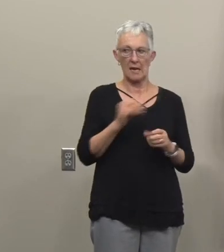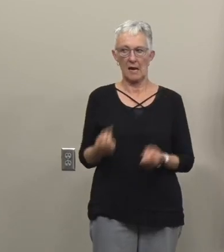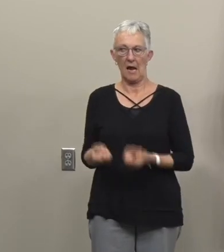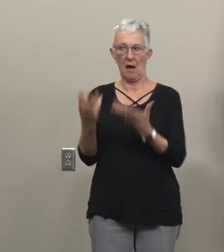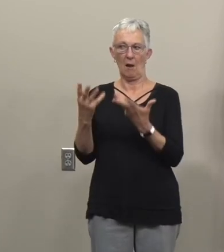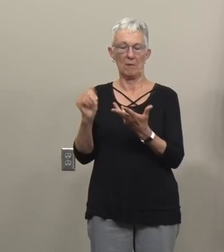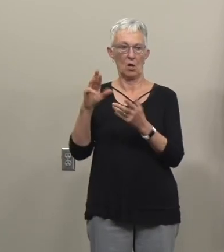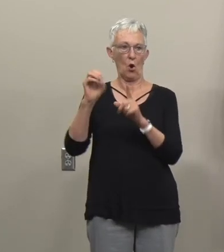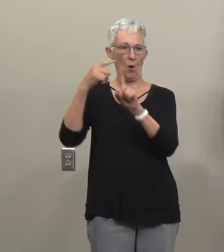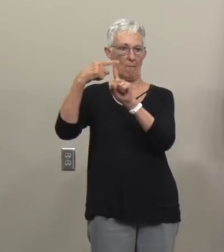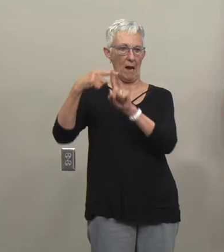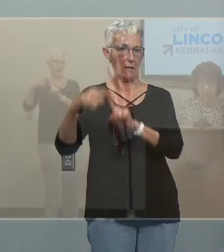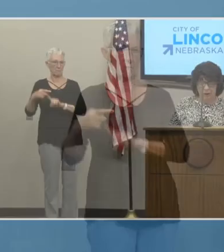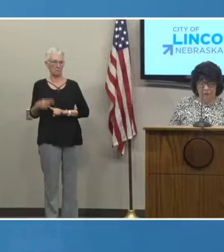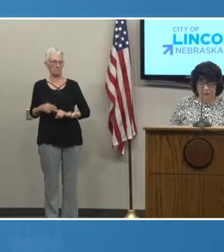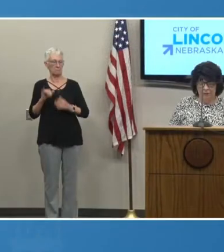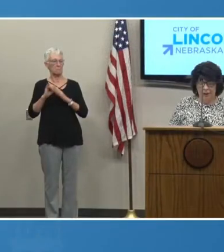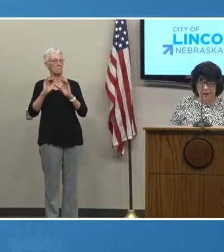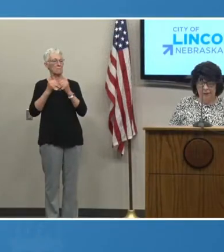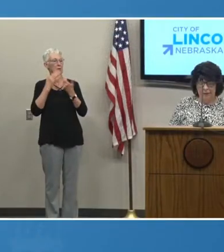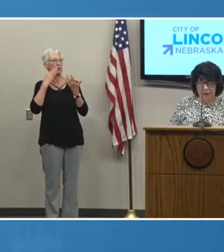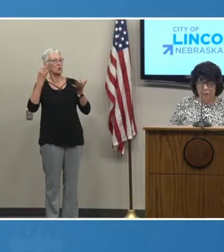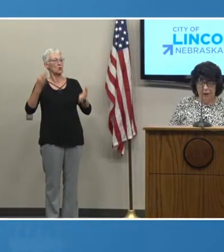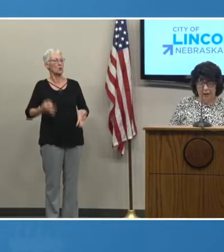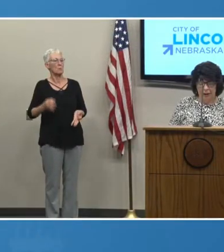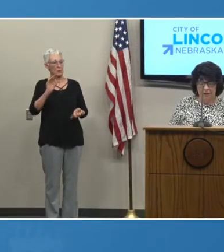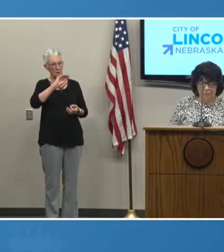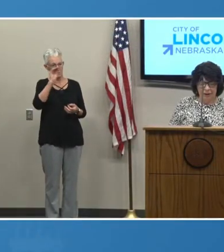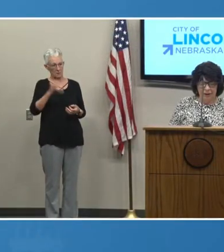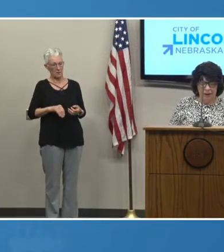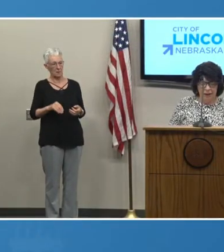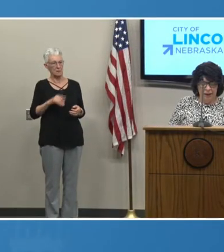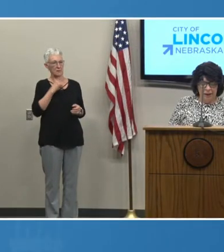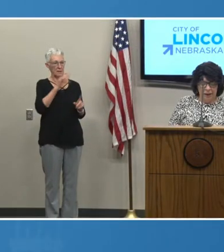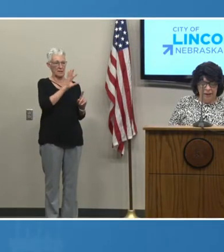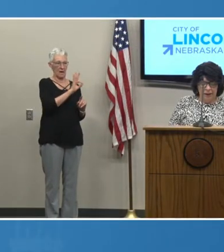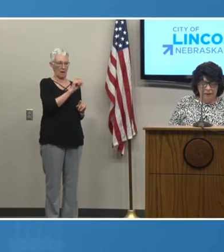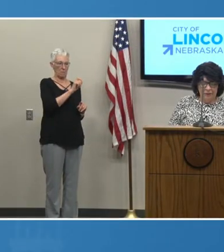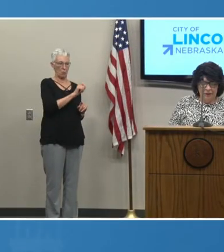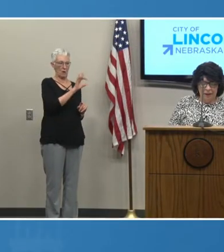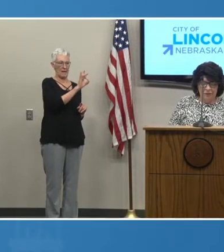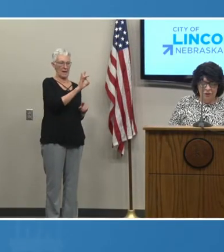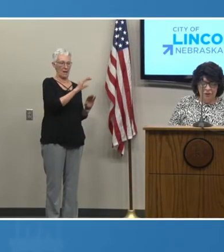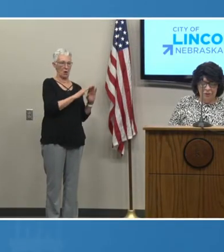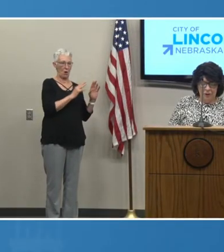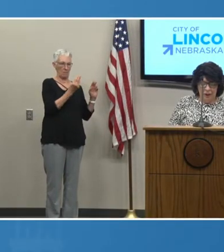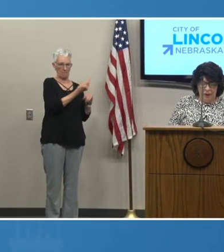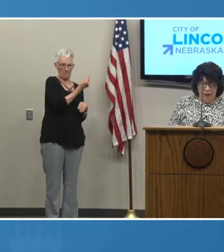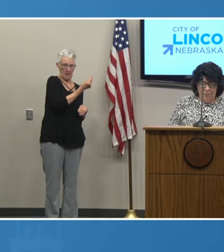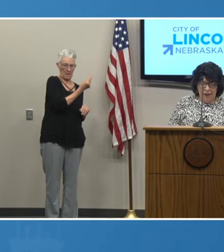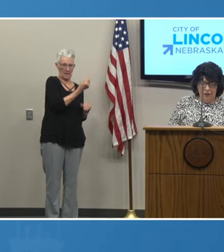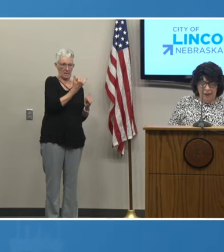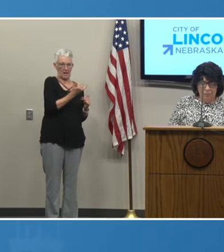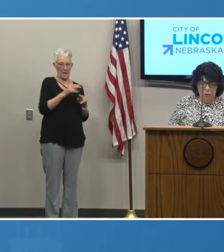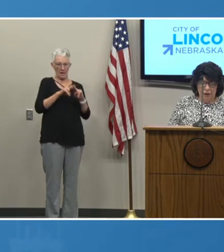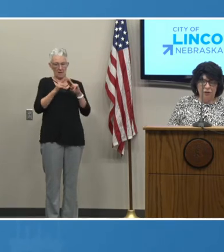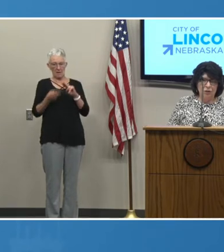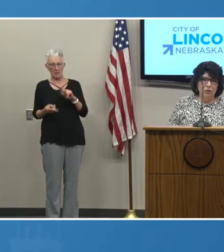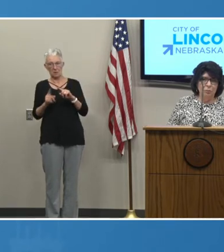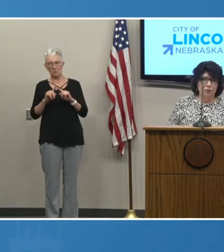positive cases. This week, the rate went from a high of 9.8 on Monday, the 11th, down to